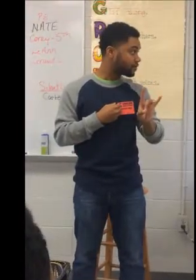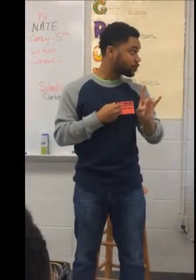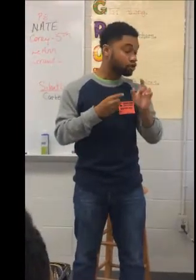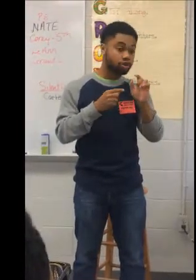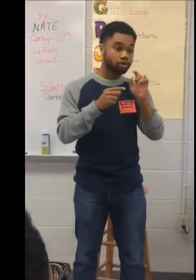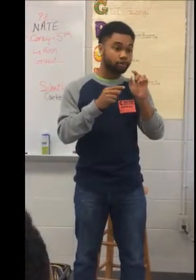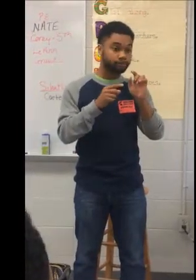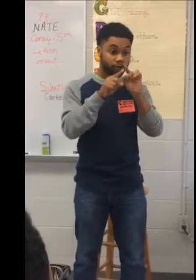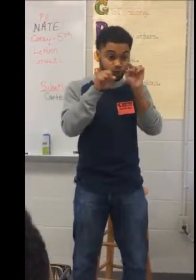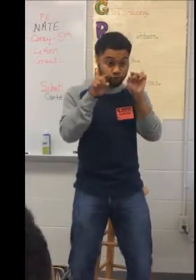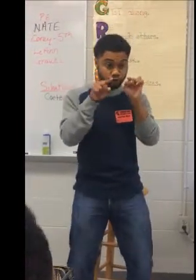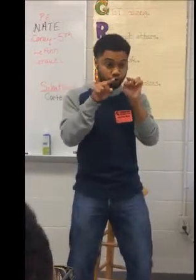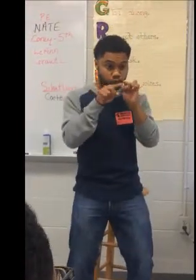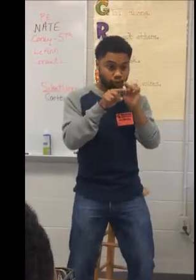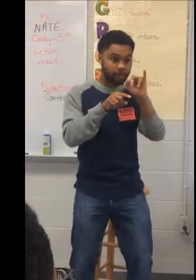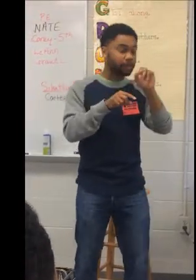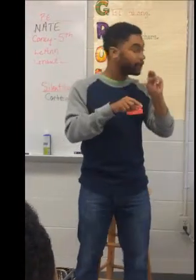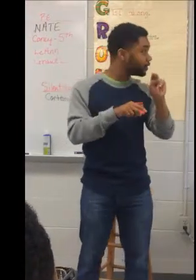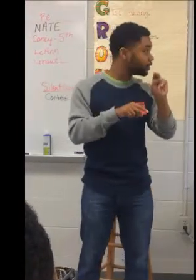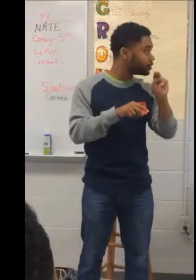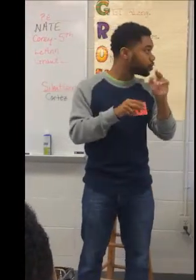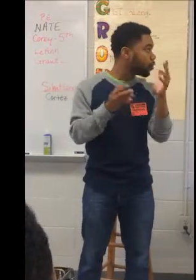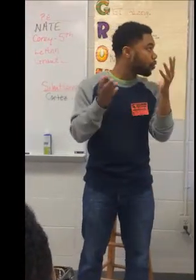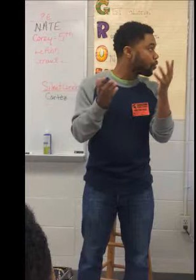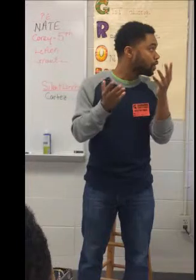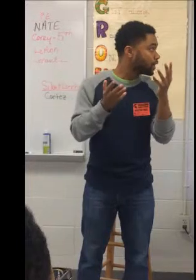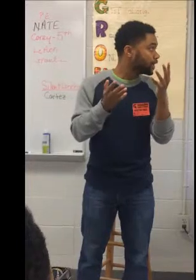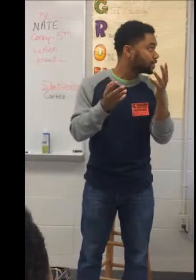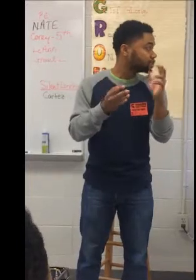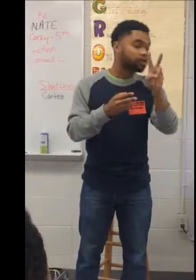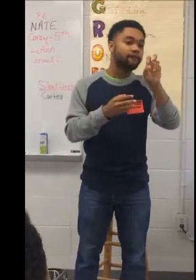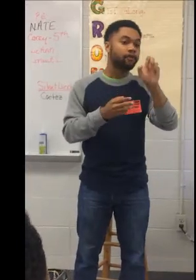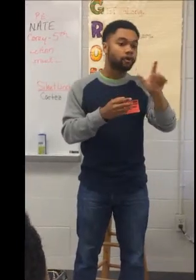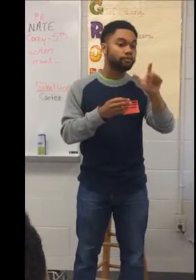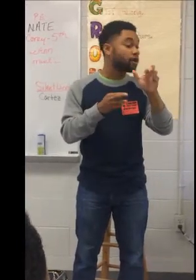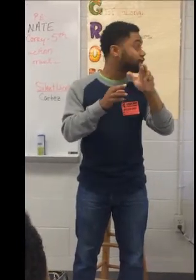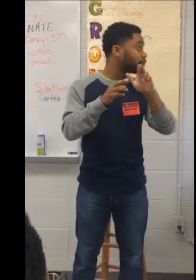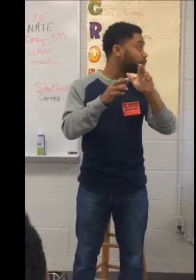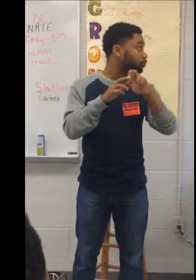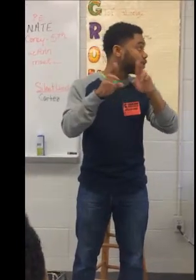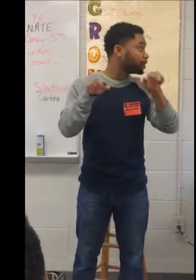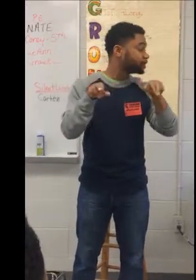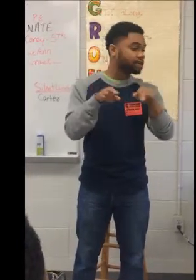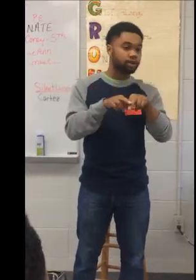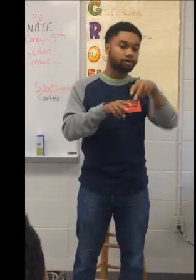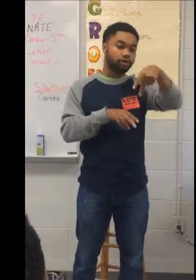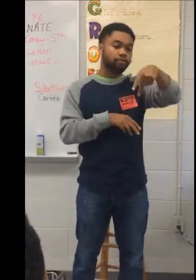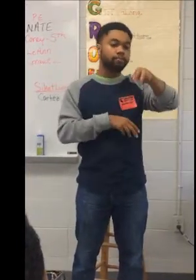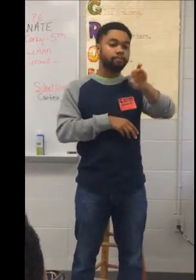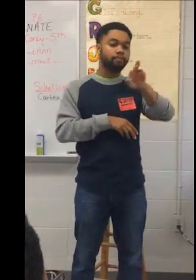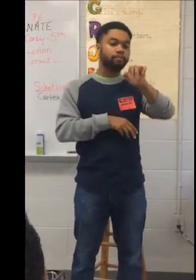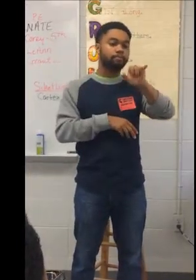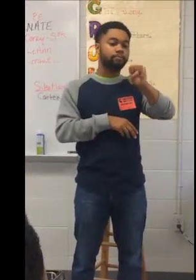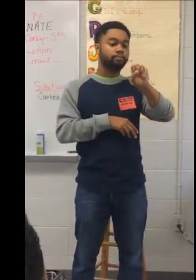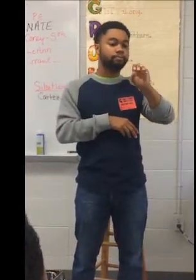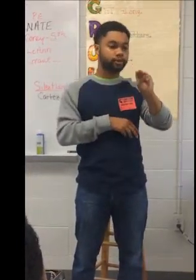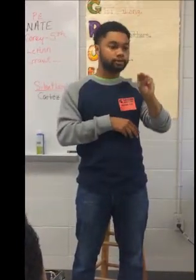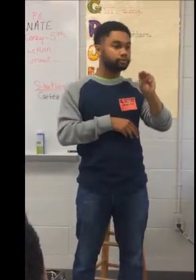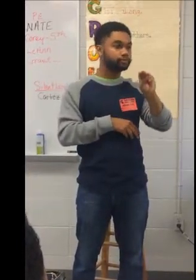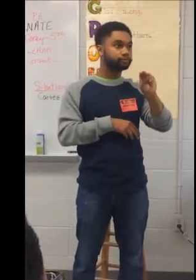prism. The day we went over that sheet, we talked about 2 different ways we could find the volume. Yes, you could do 1 time. What could